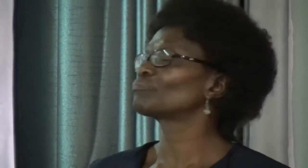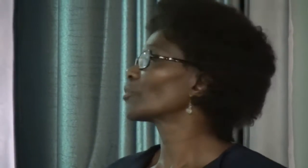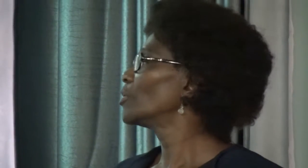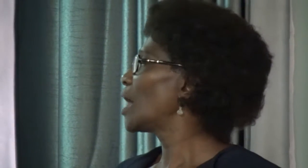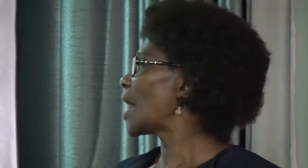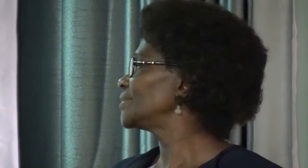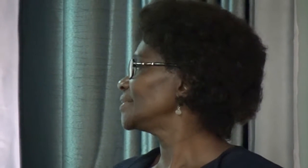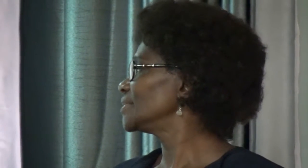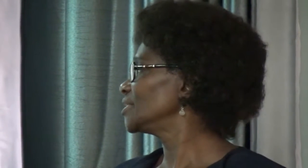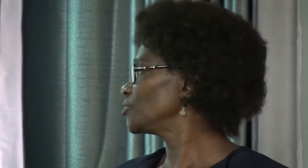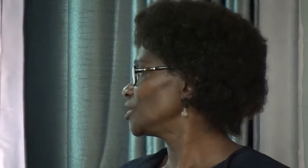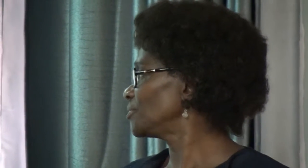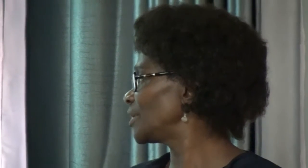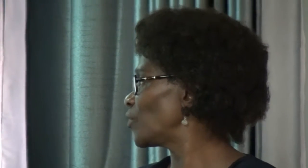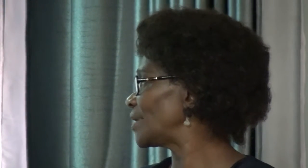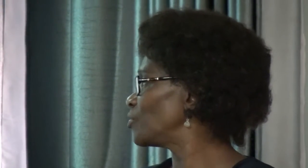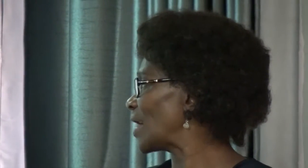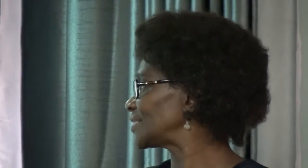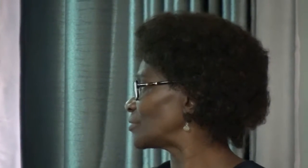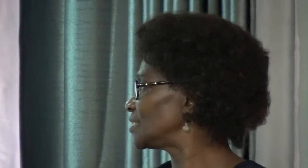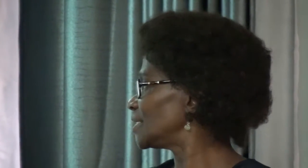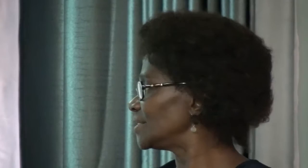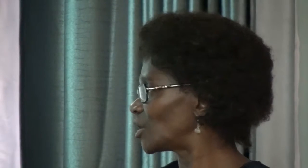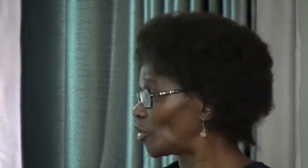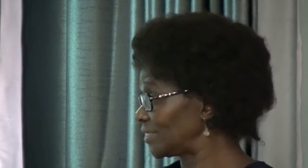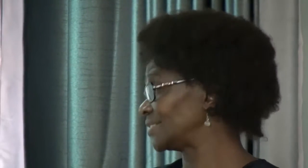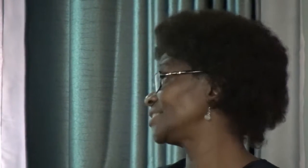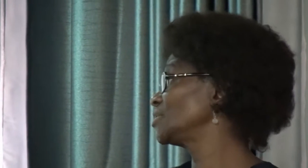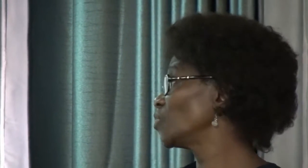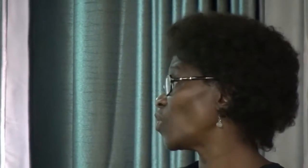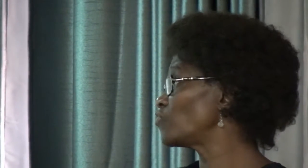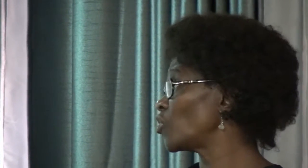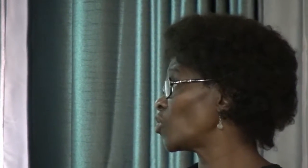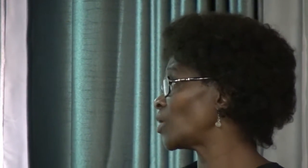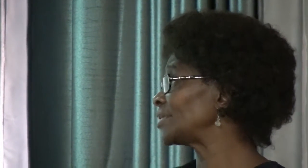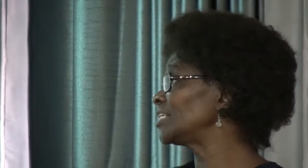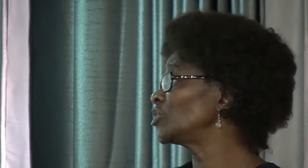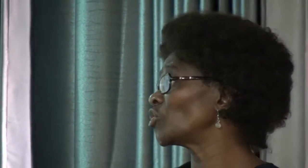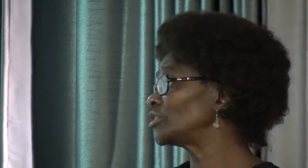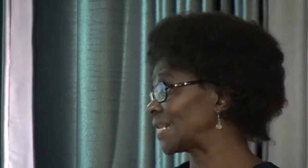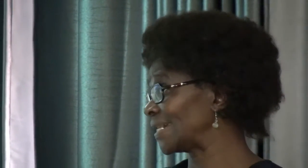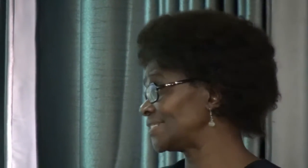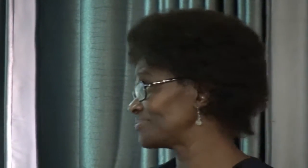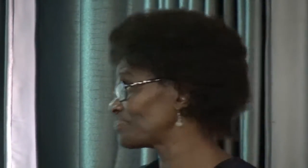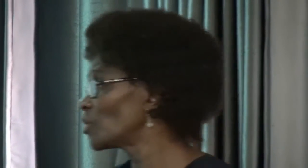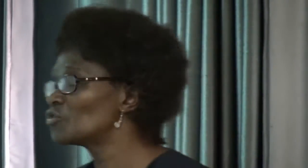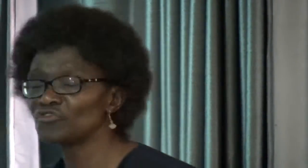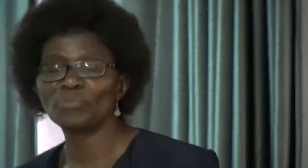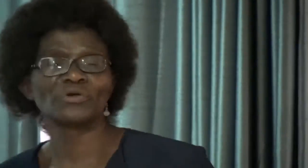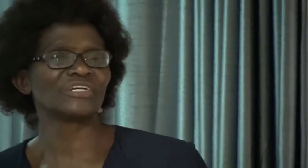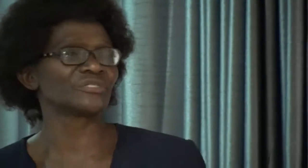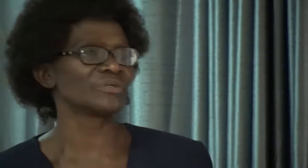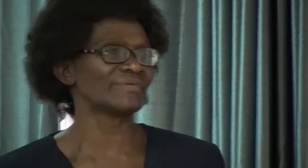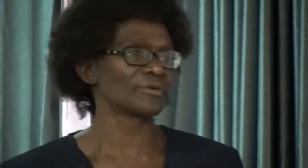people. And then this may well be worked out in the context of local and regional teachers